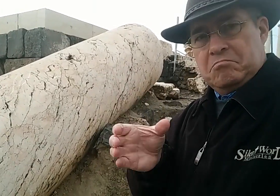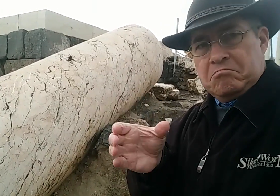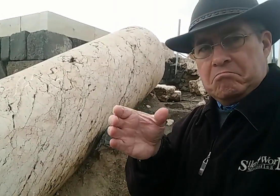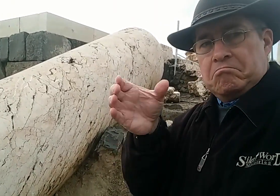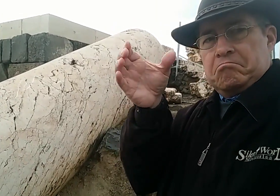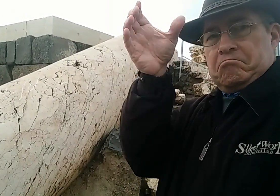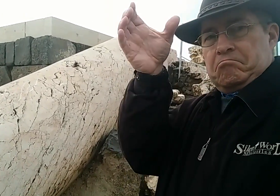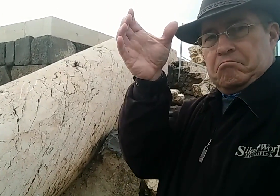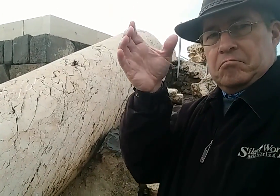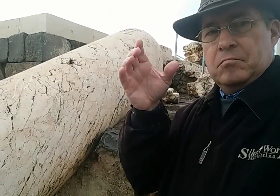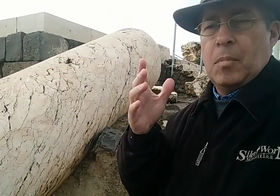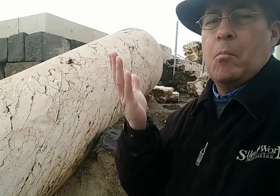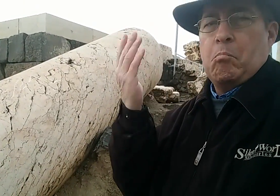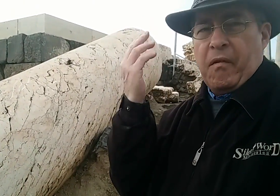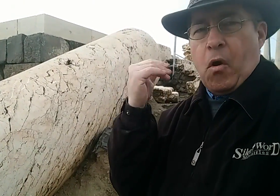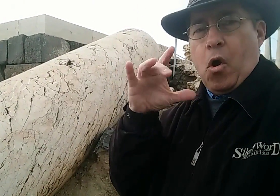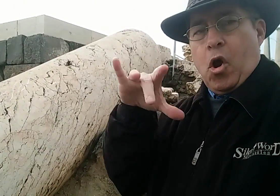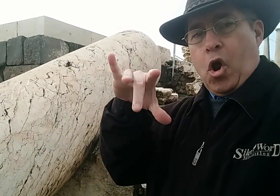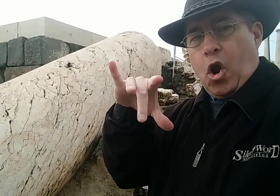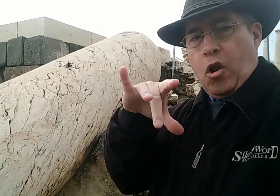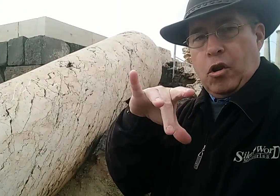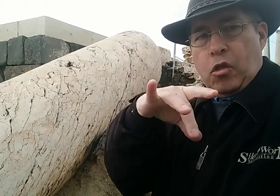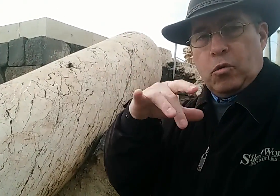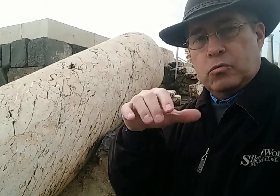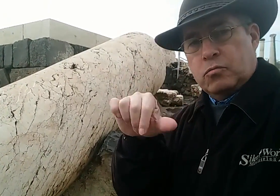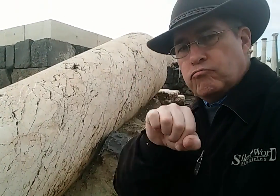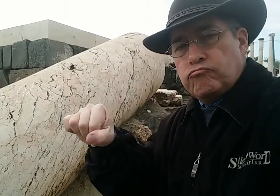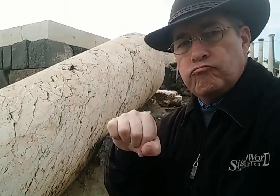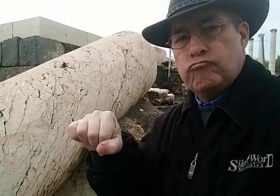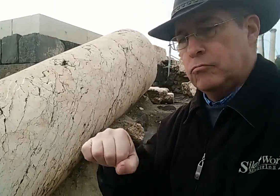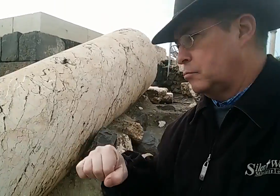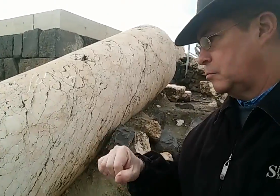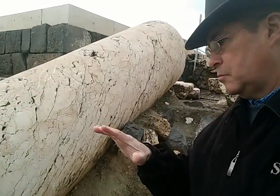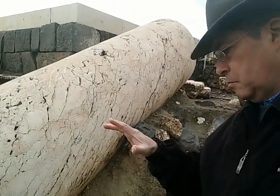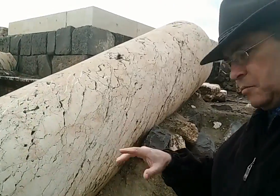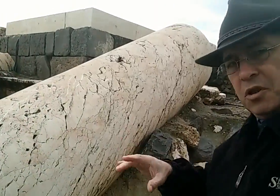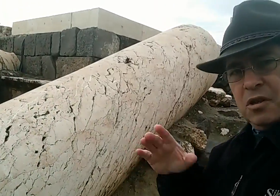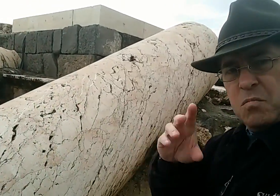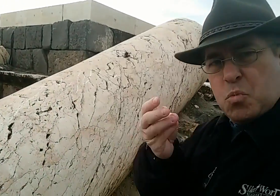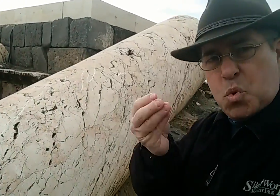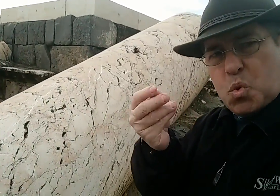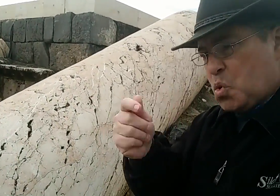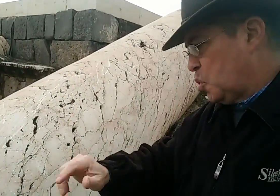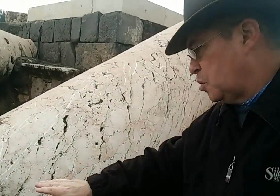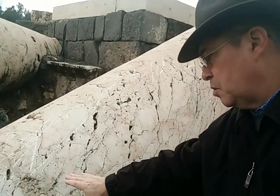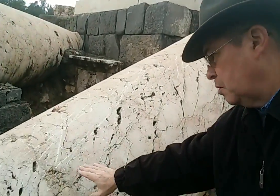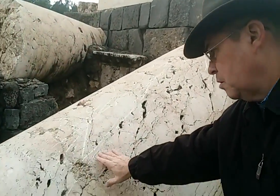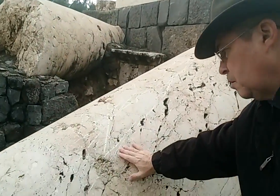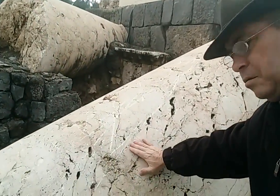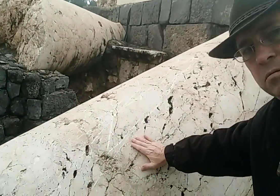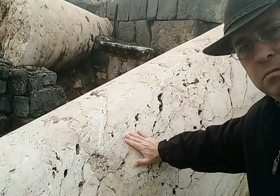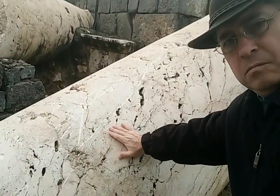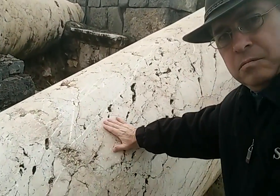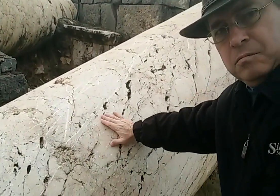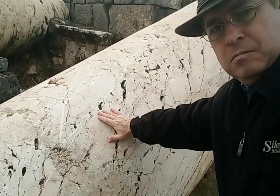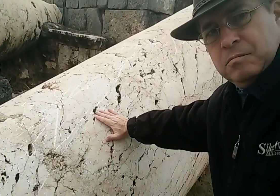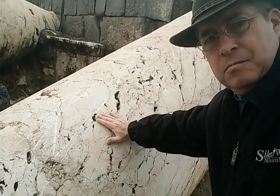This is one of the pillars. They're a big marble pillar. Earthquakes have destroyed this area. That's why they're laying down. But